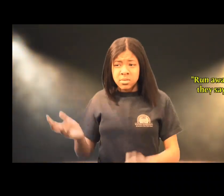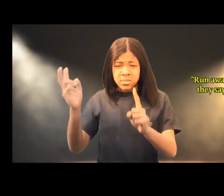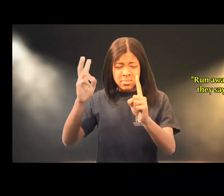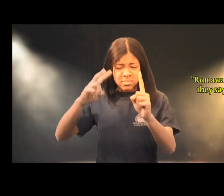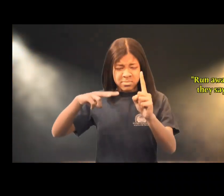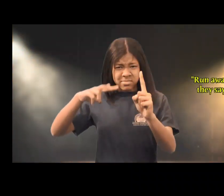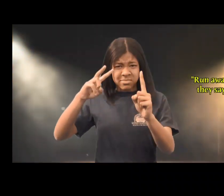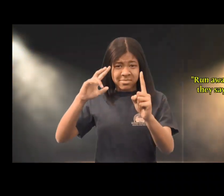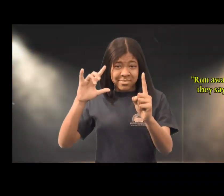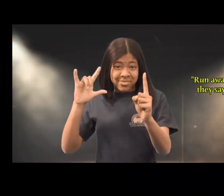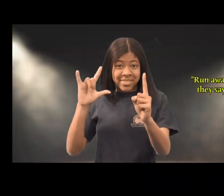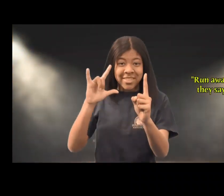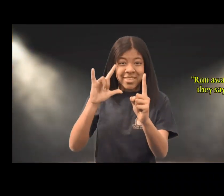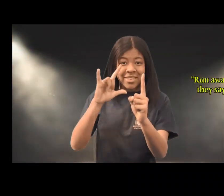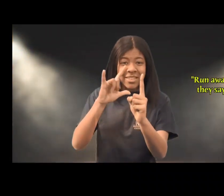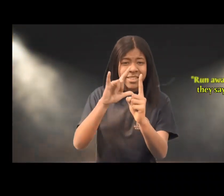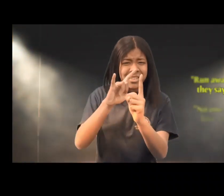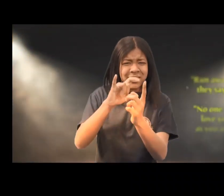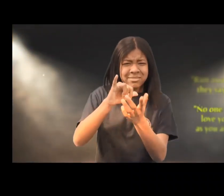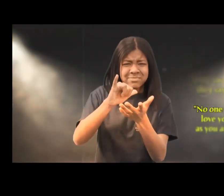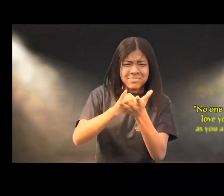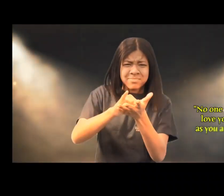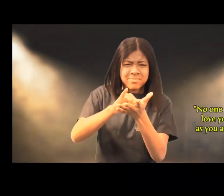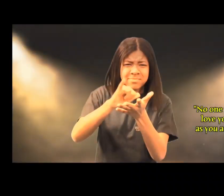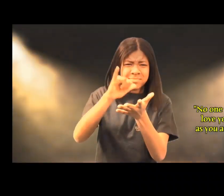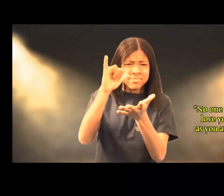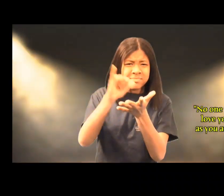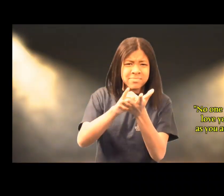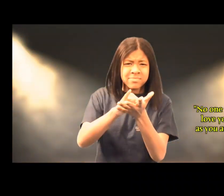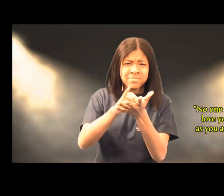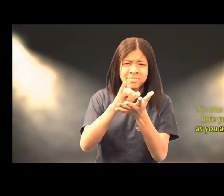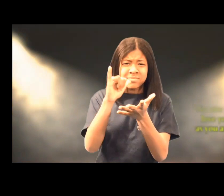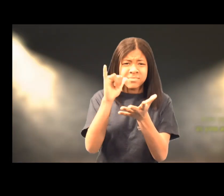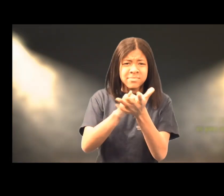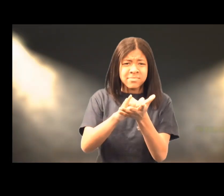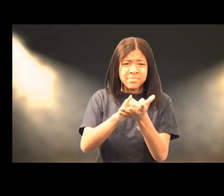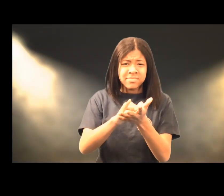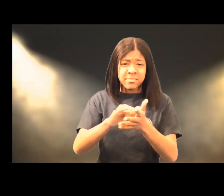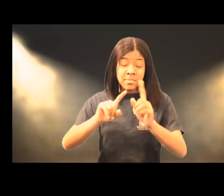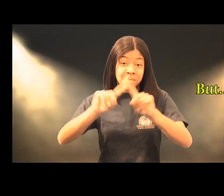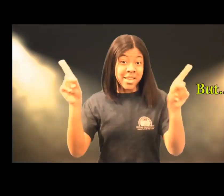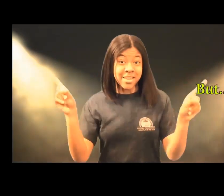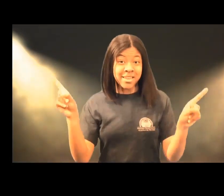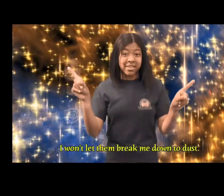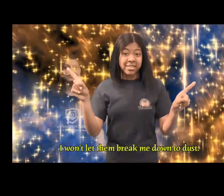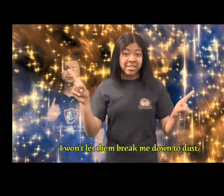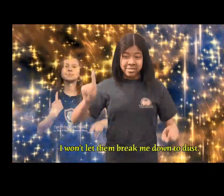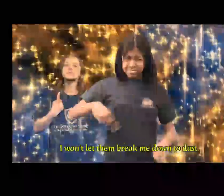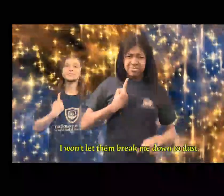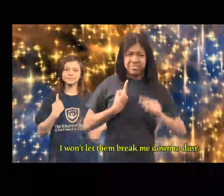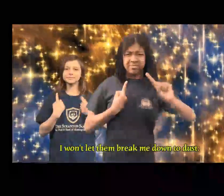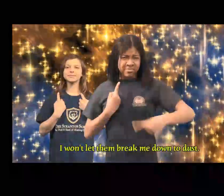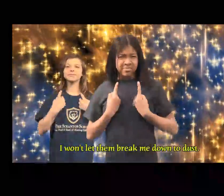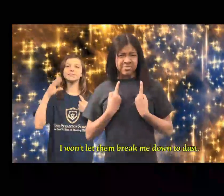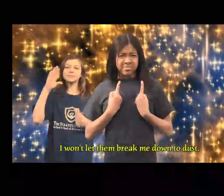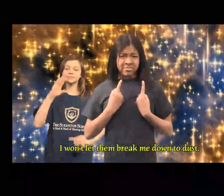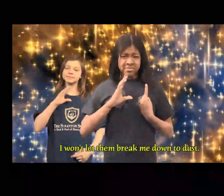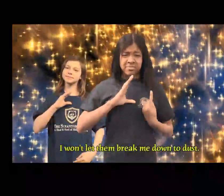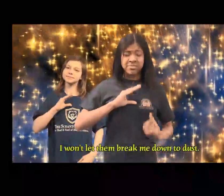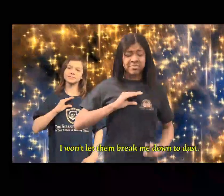away, they say, no one will love you as you are. But I won't let them break me down to